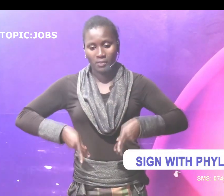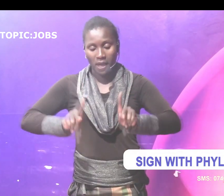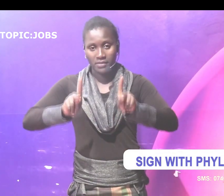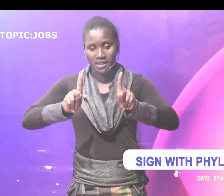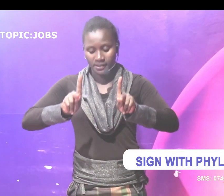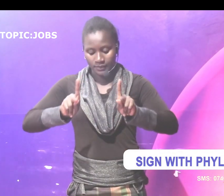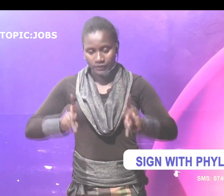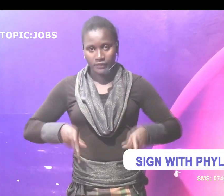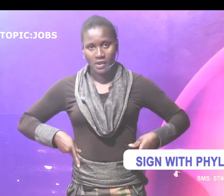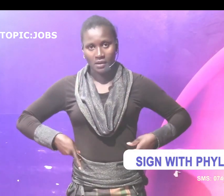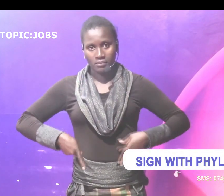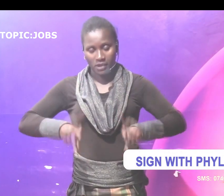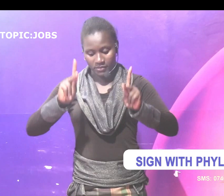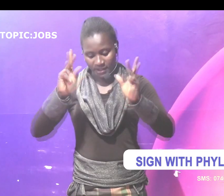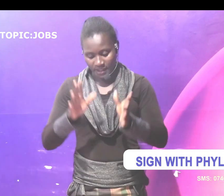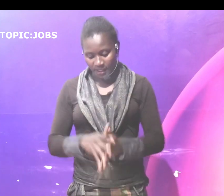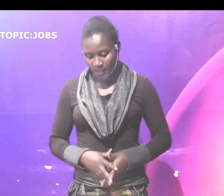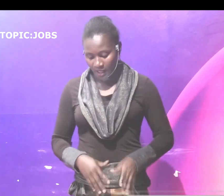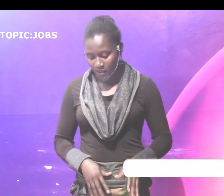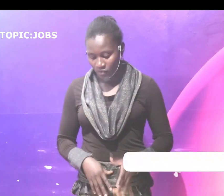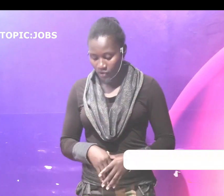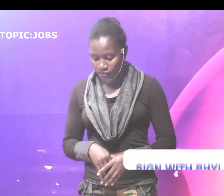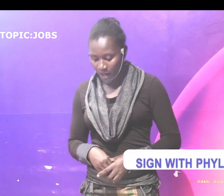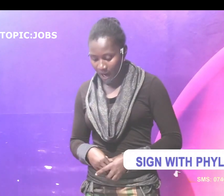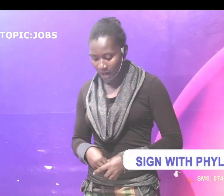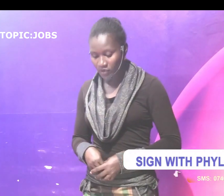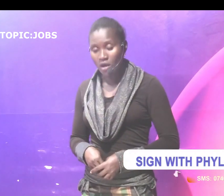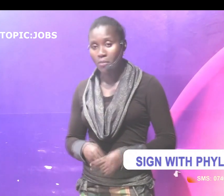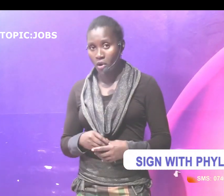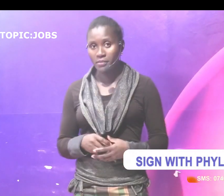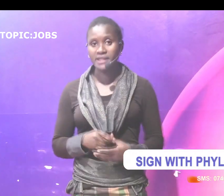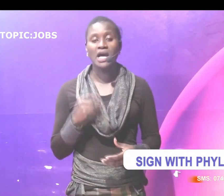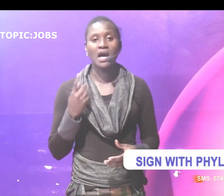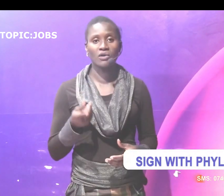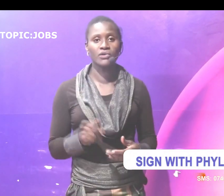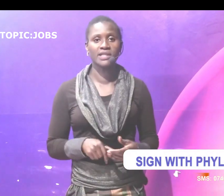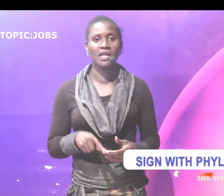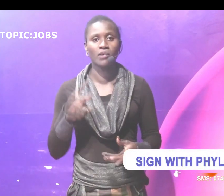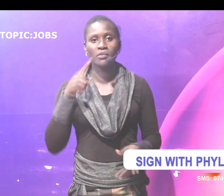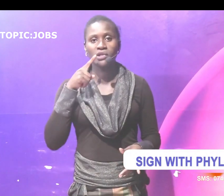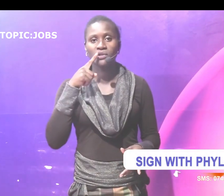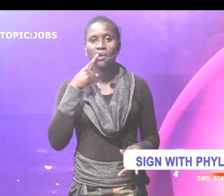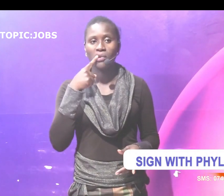Permit. And then we also have promise. How do we sign promise? So